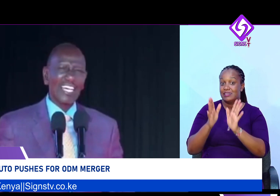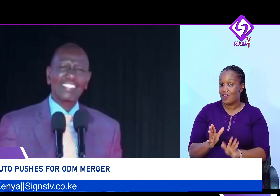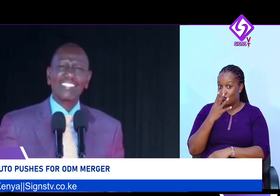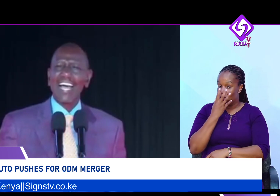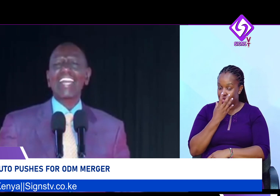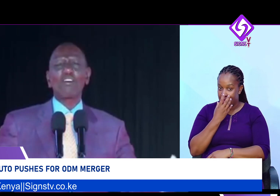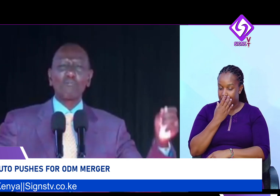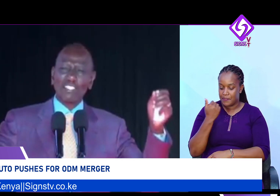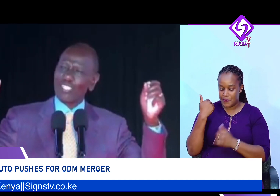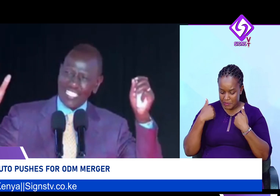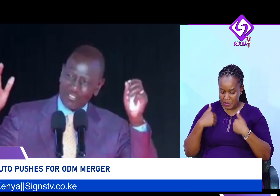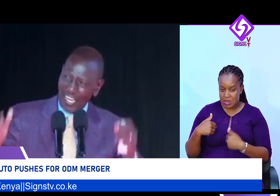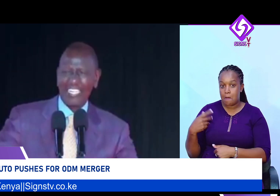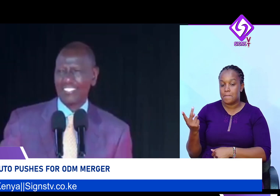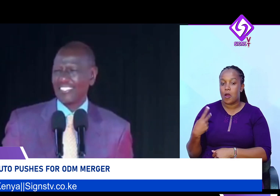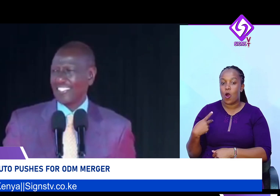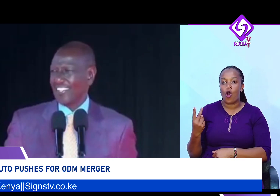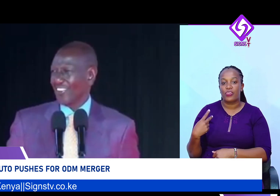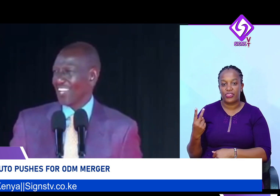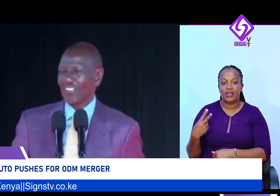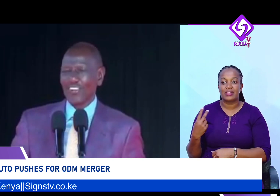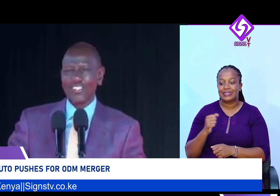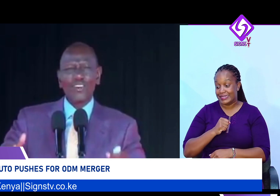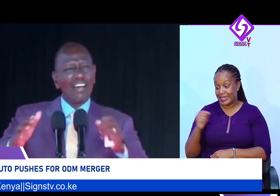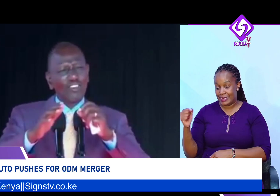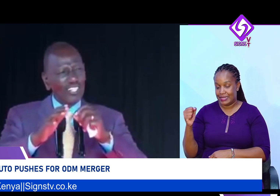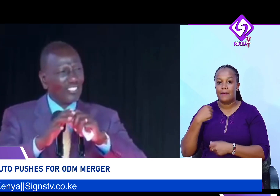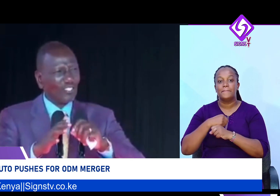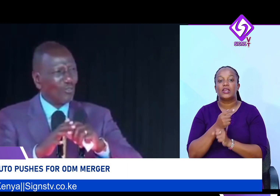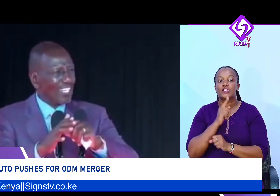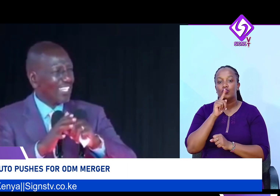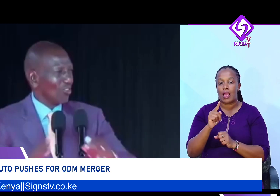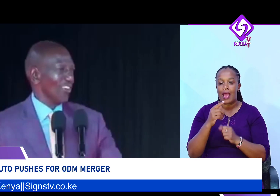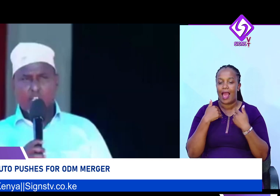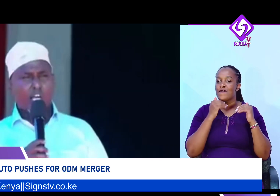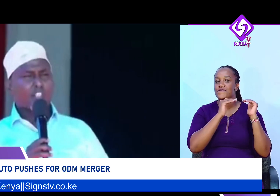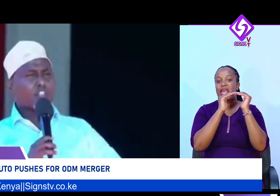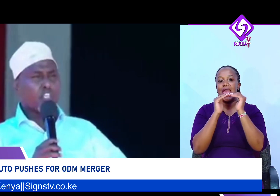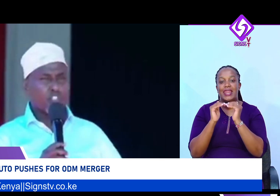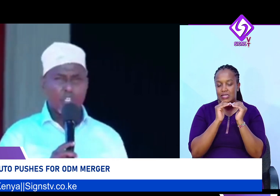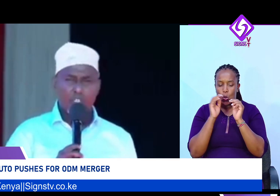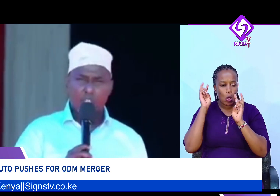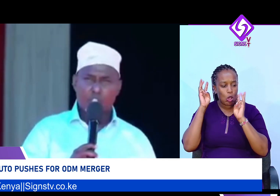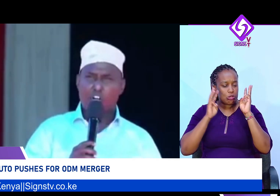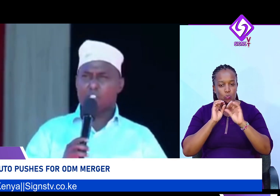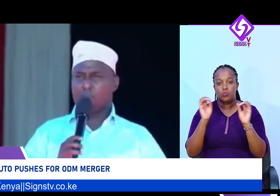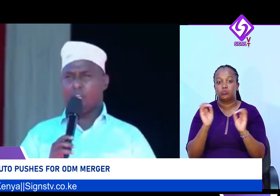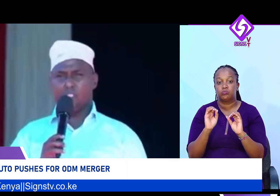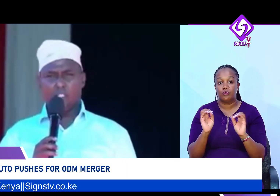sides and I will make sure there is fairness. Kwa hivyo you have no reason to worry at all. Sasa sisi sio kama zamani. Hii